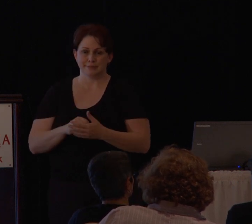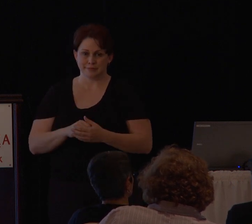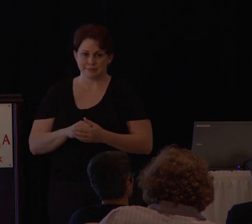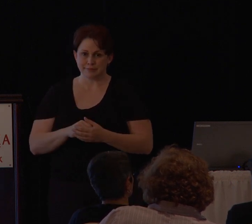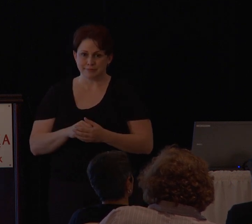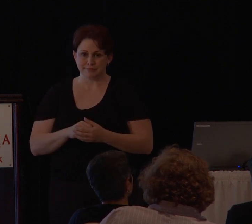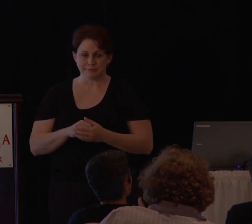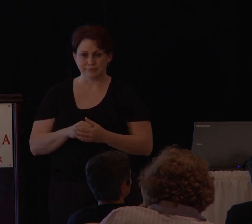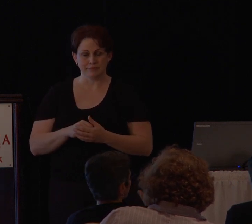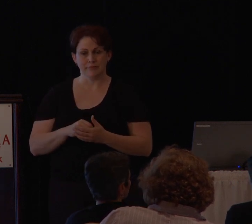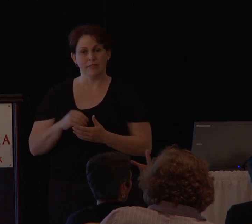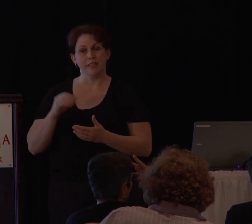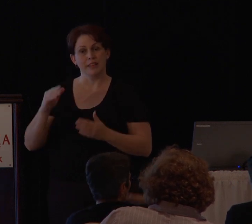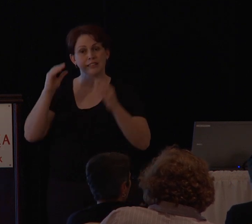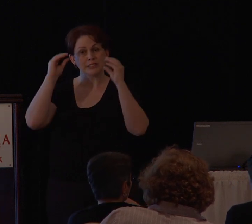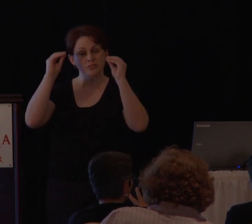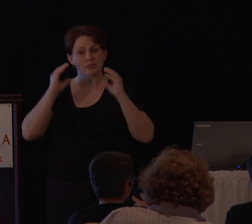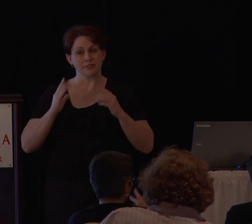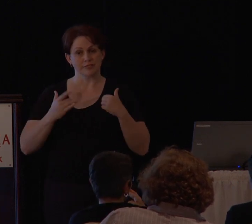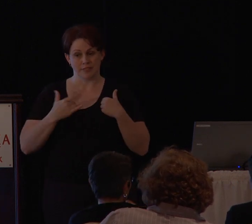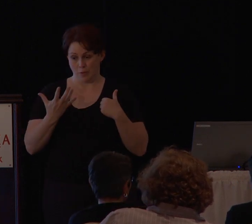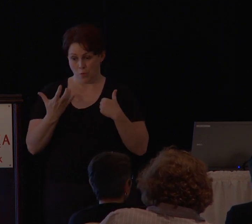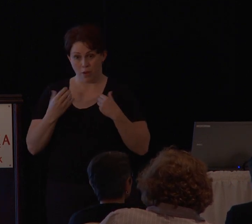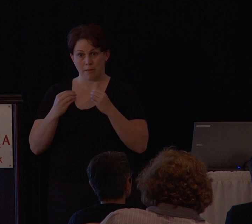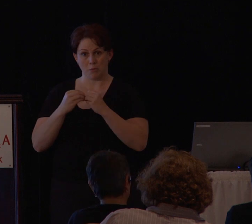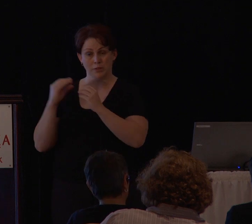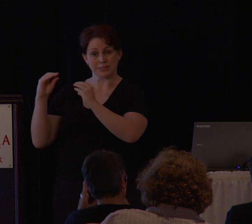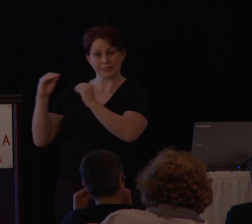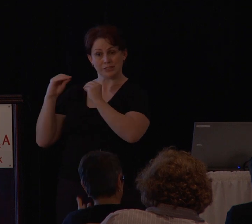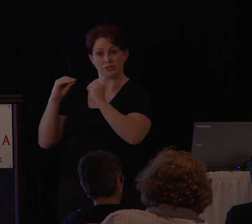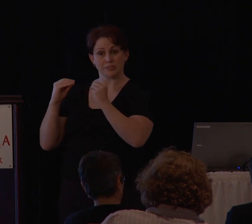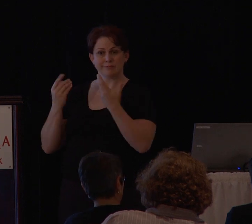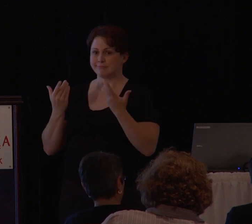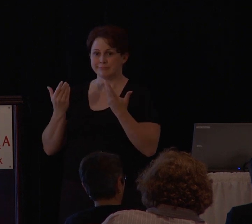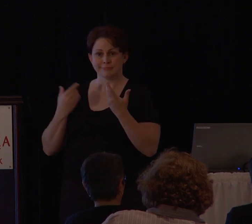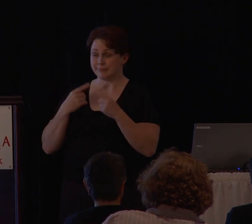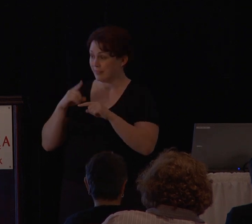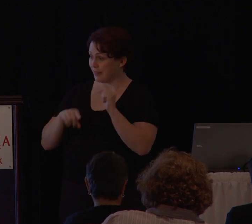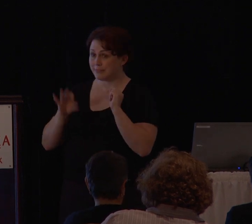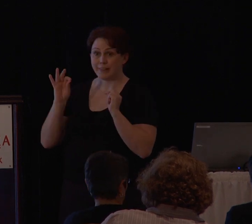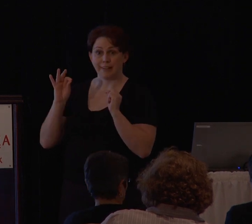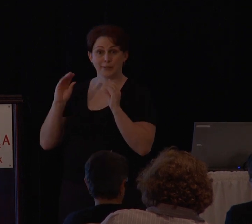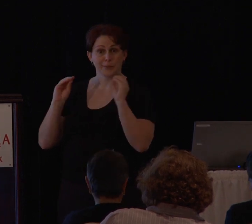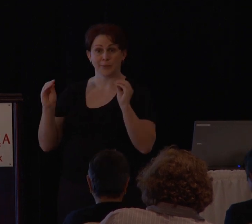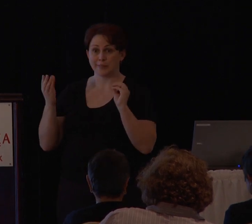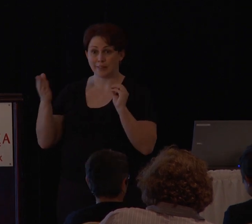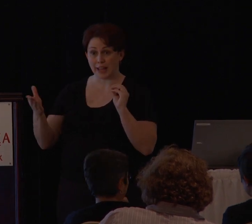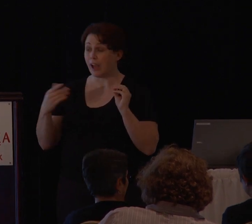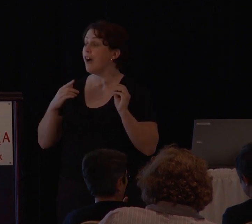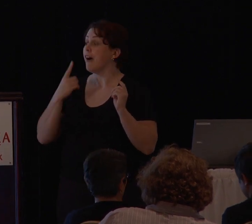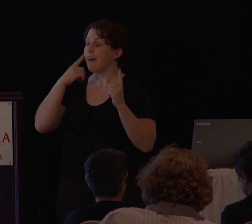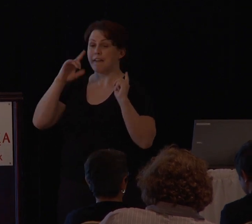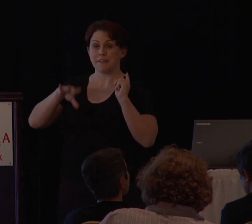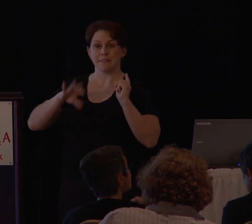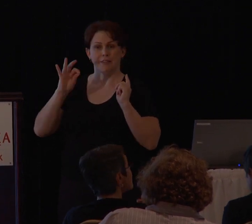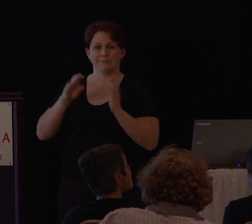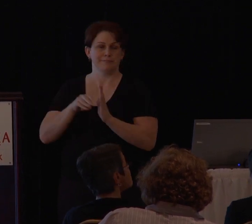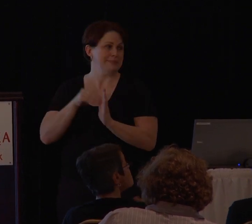training opportunities. A lot of them were saying the training was either not available, and when it was very expensive.